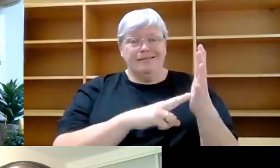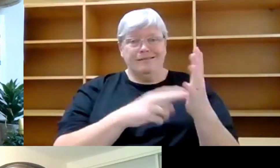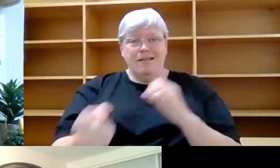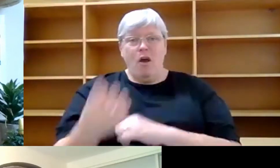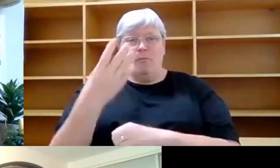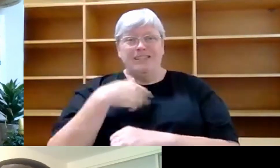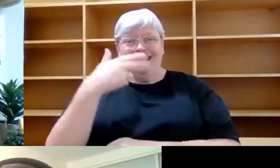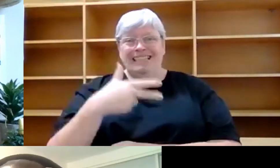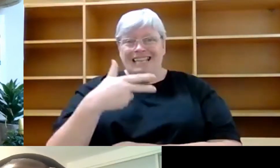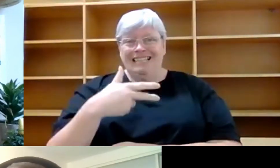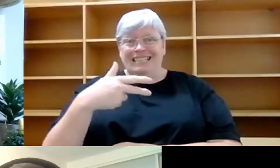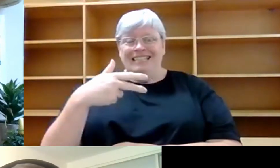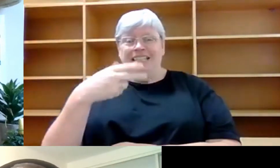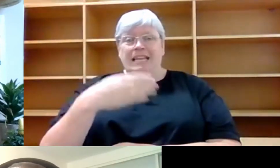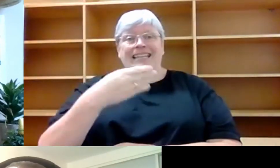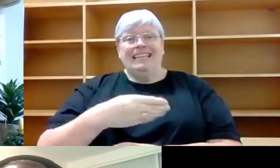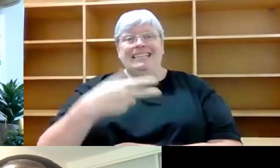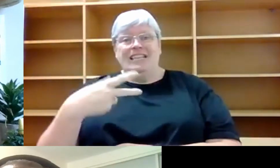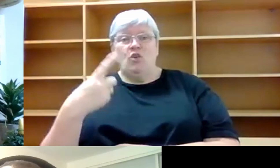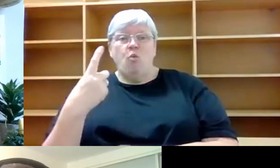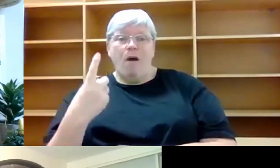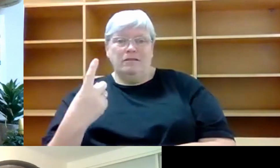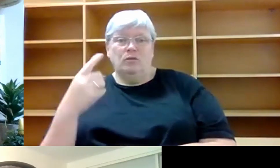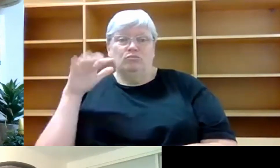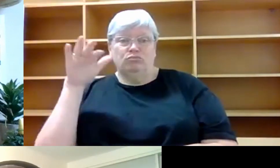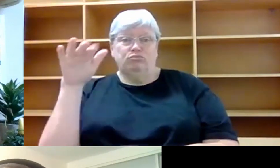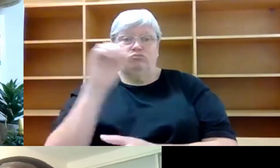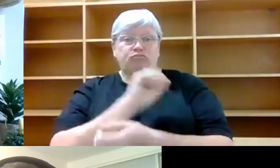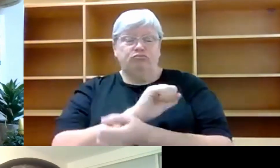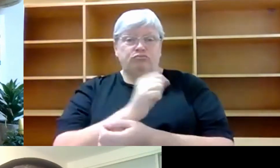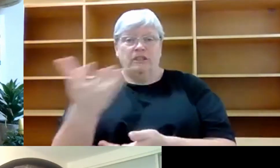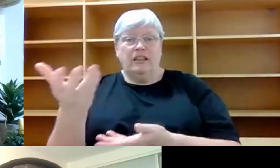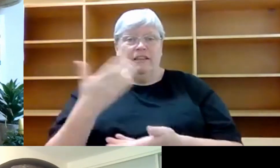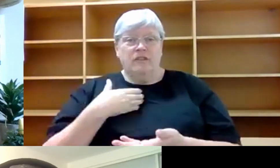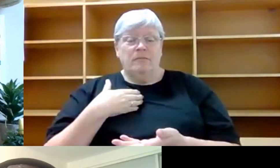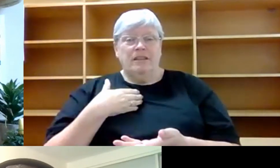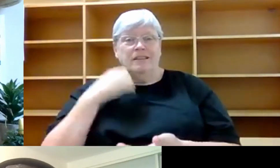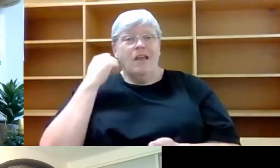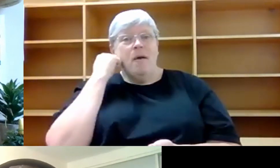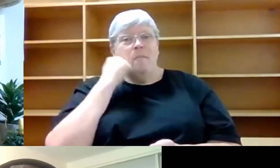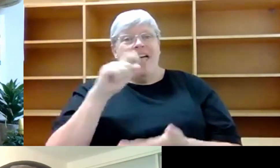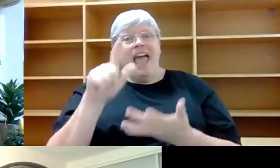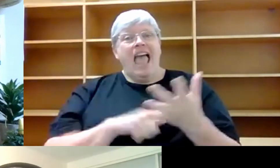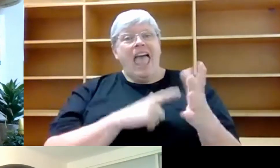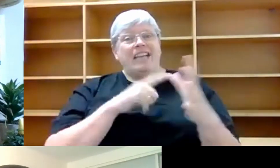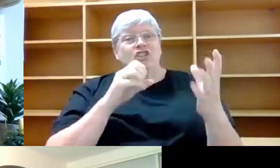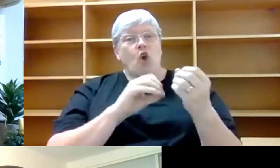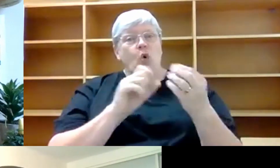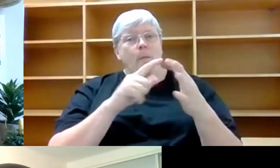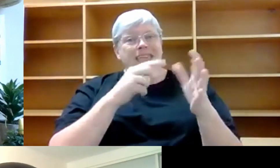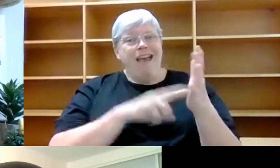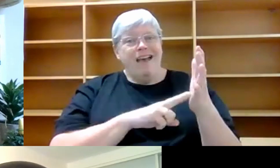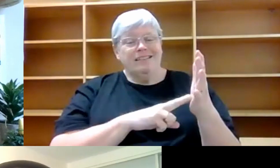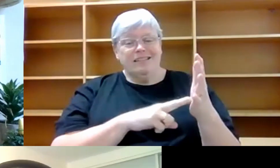1981. And whilst I was there, I was given a copy of The Black Jacobins by C.L.R. James. Now, The